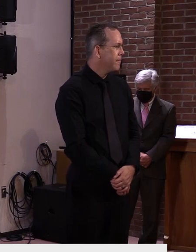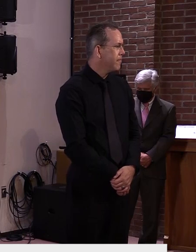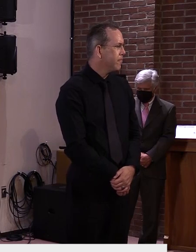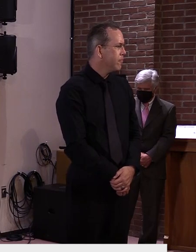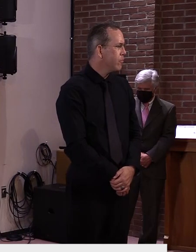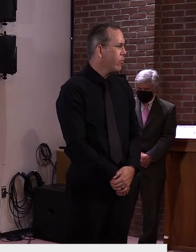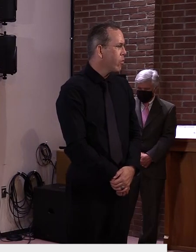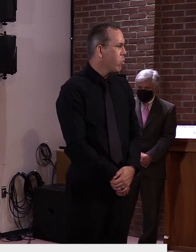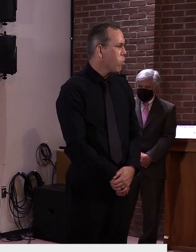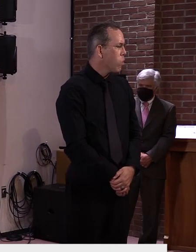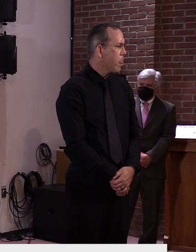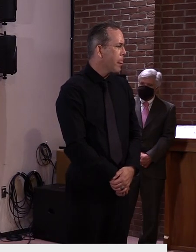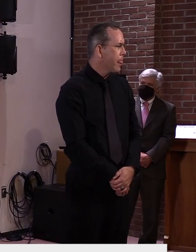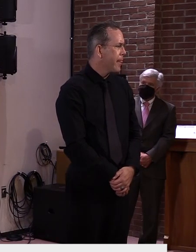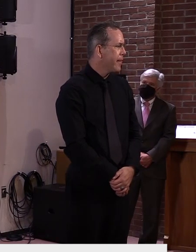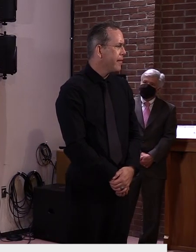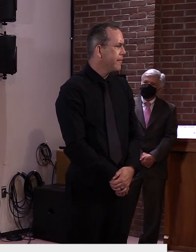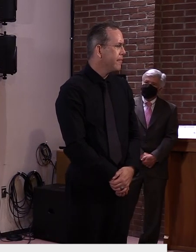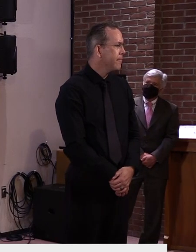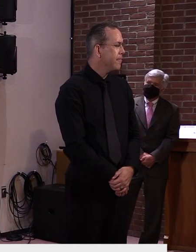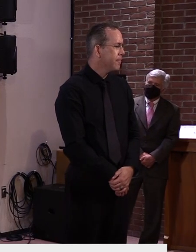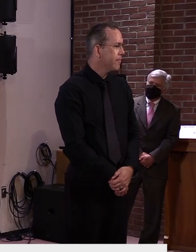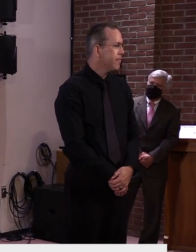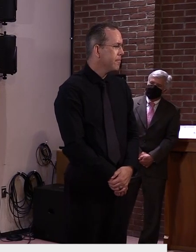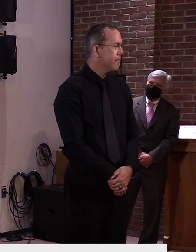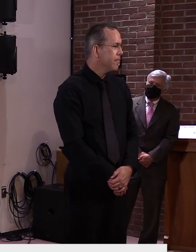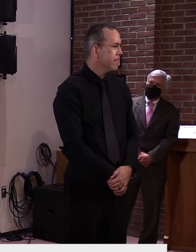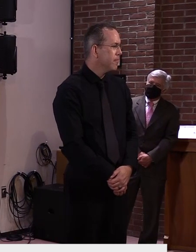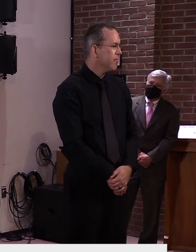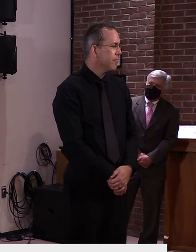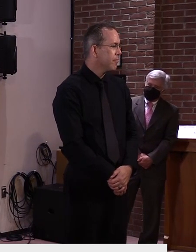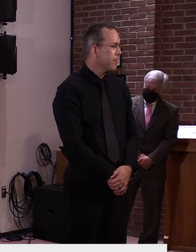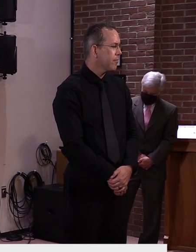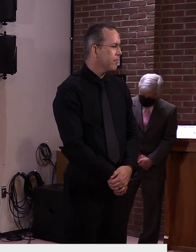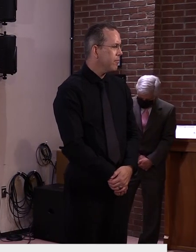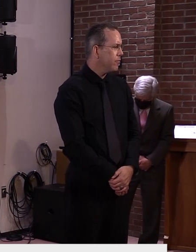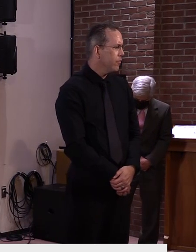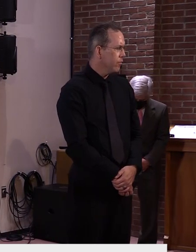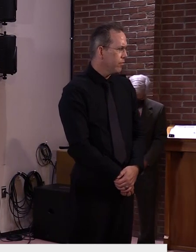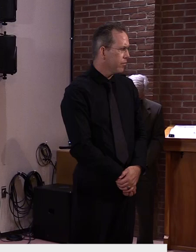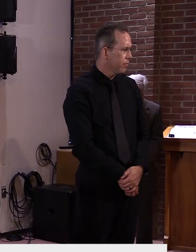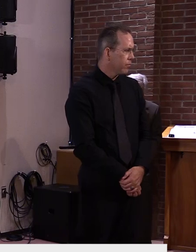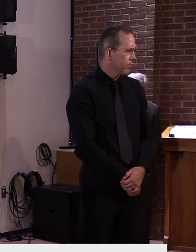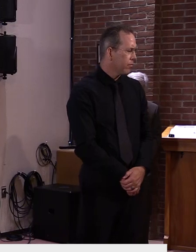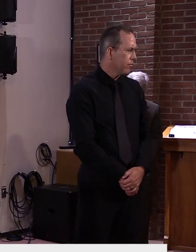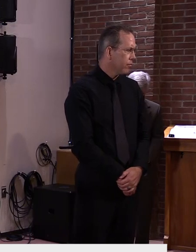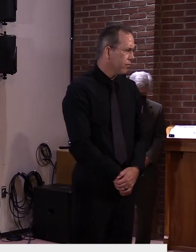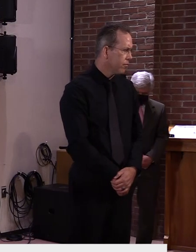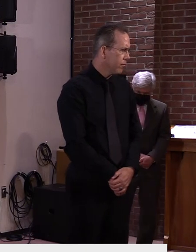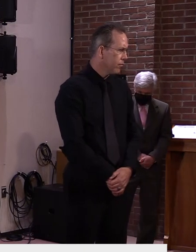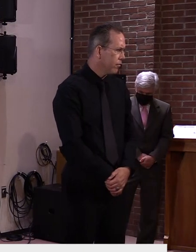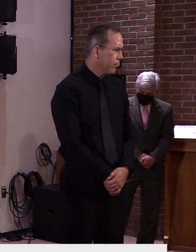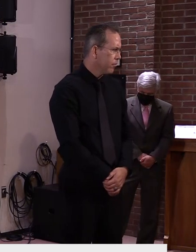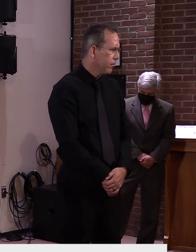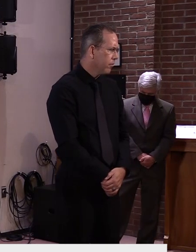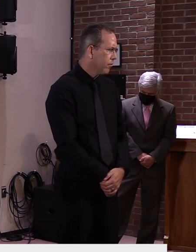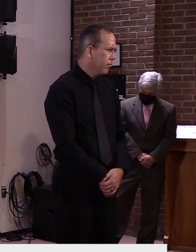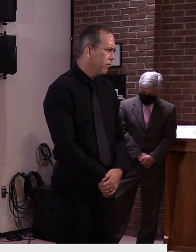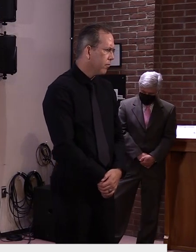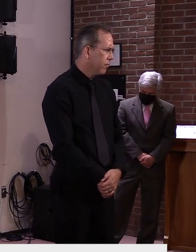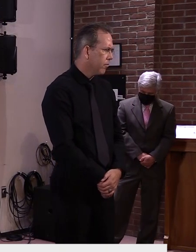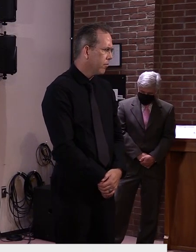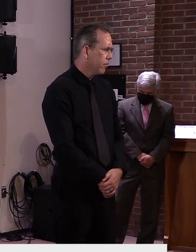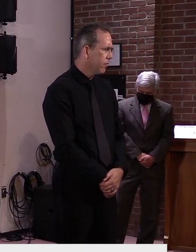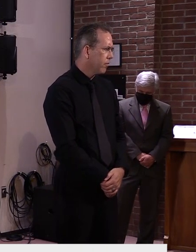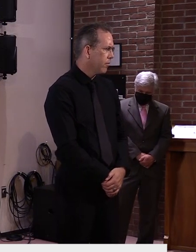down my name and telephone number to allow contact tracing if that's necessary. Getting back to Greg's question about, you know, people